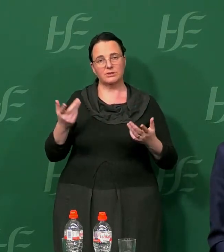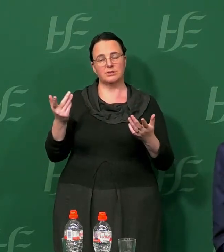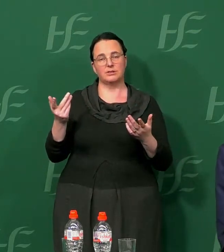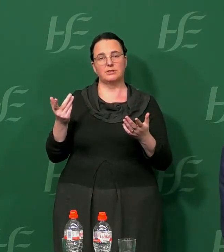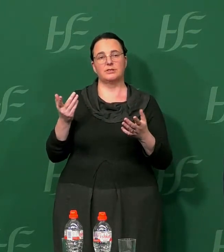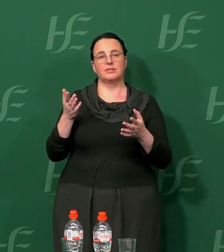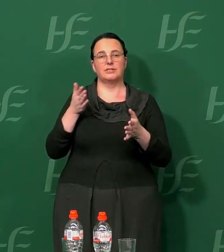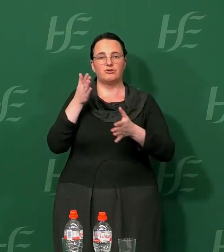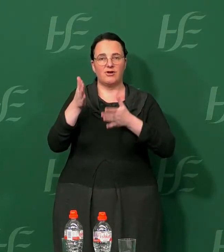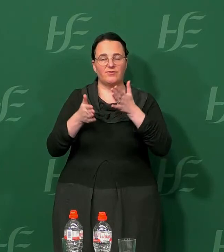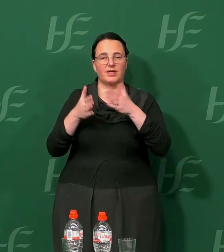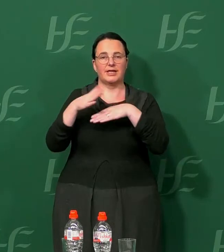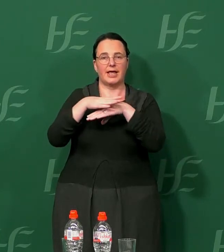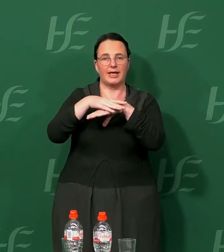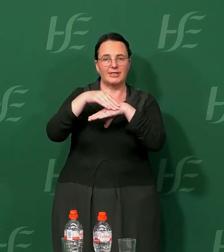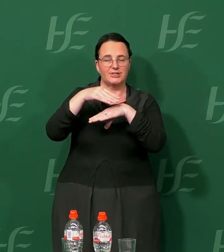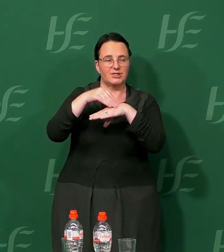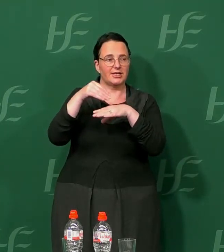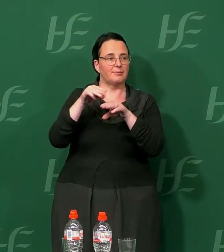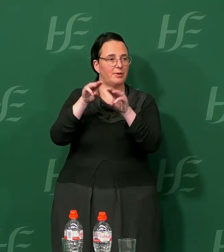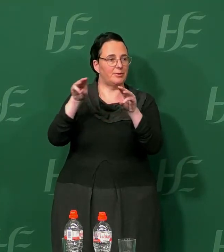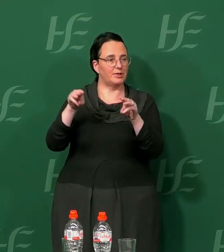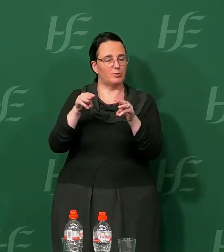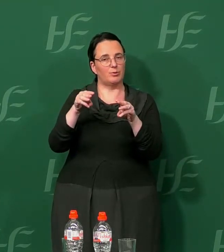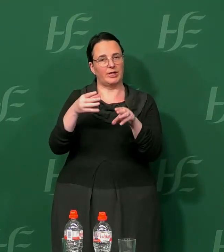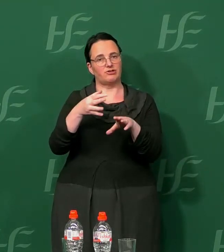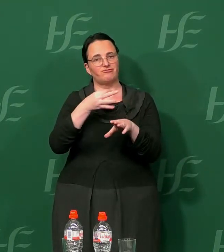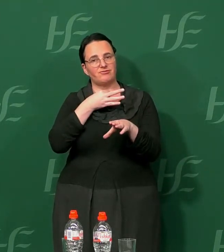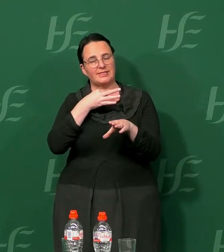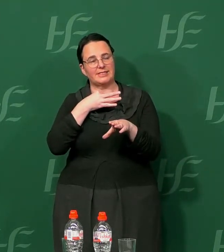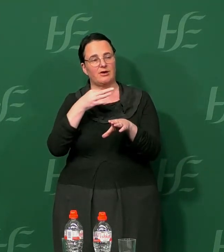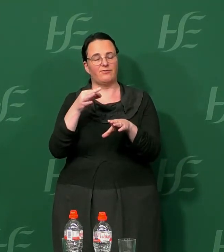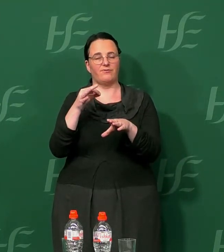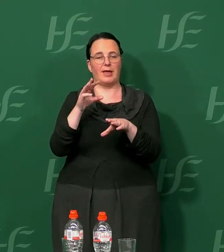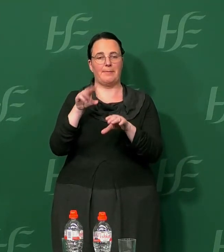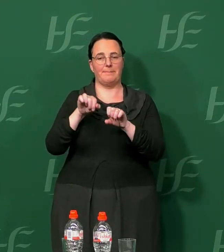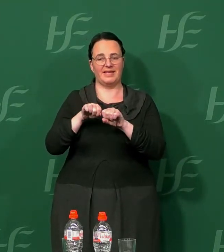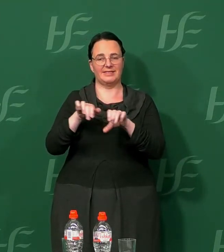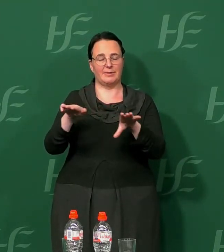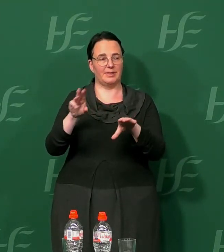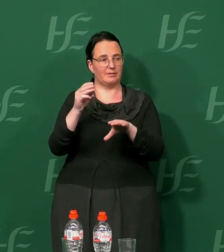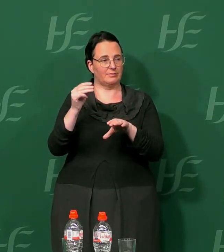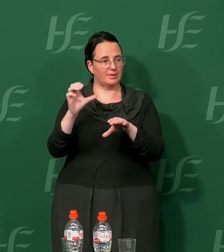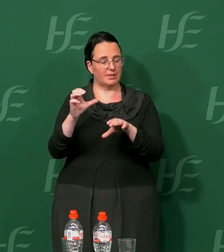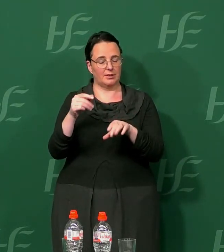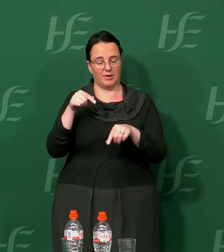and aging populations, that we were vulnerable to pandemics. And this pandemic